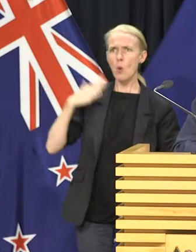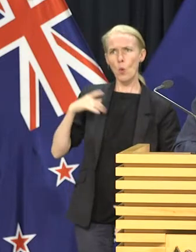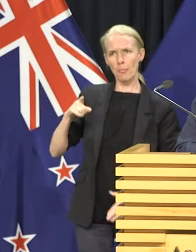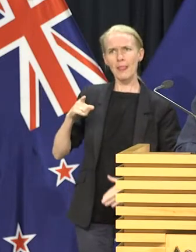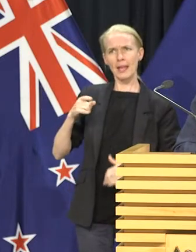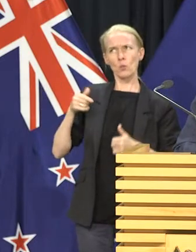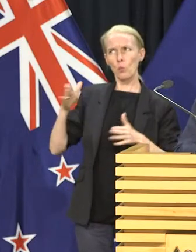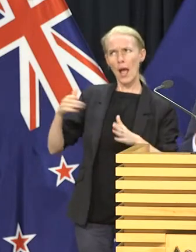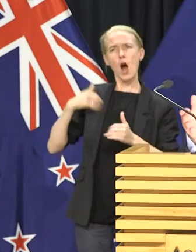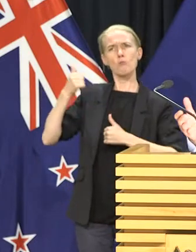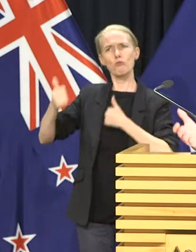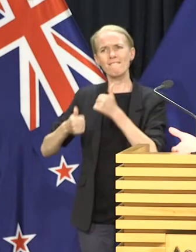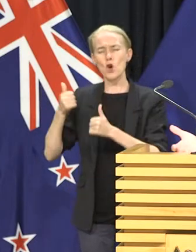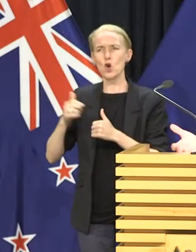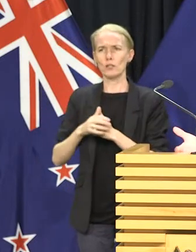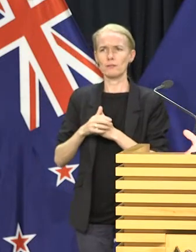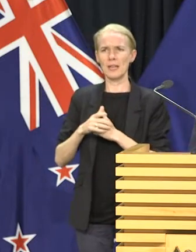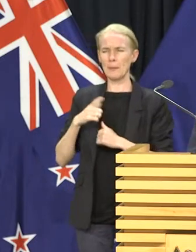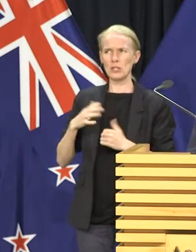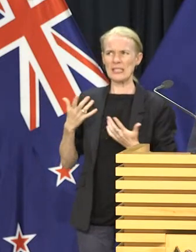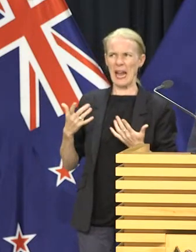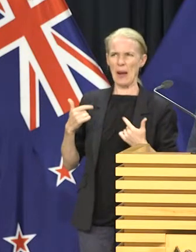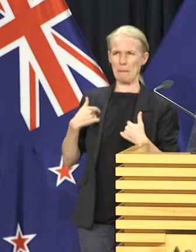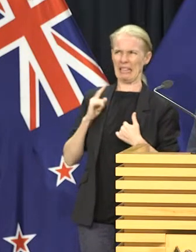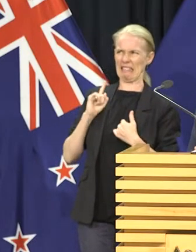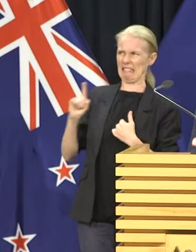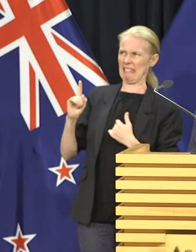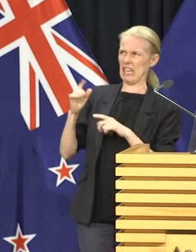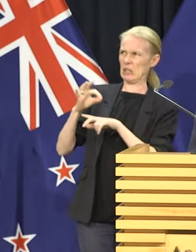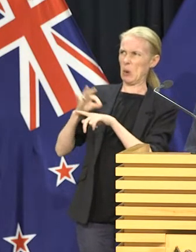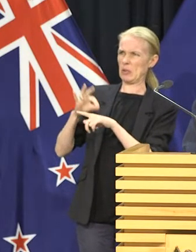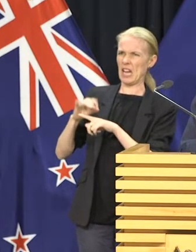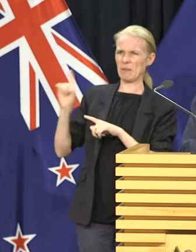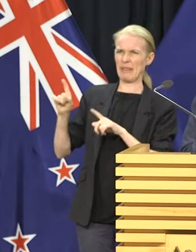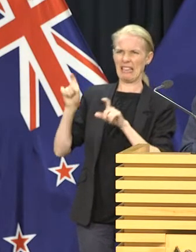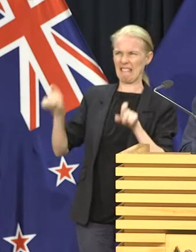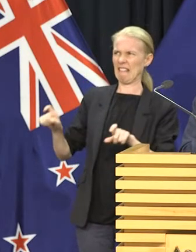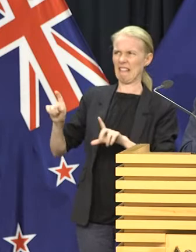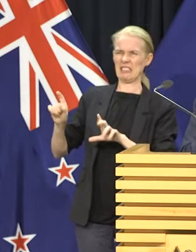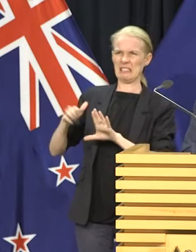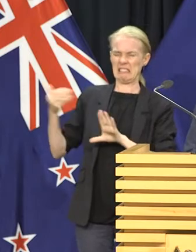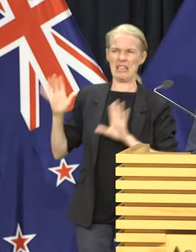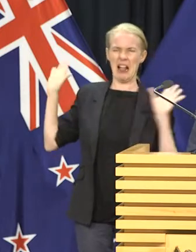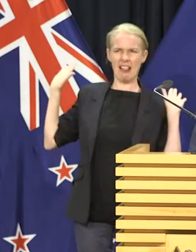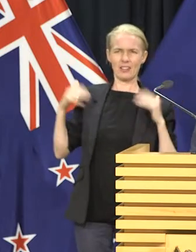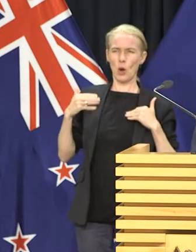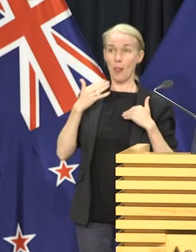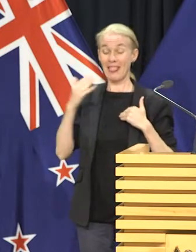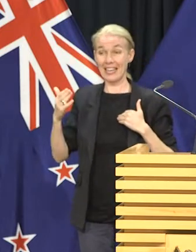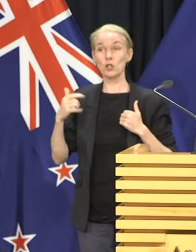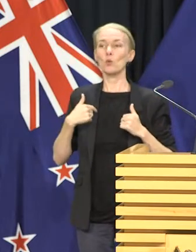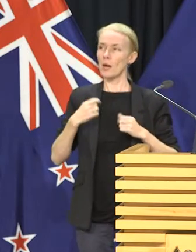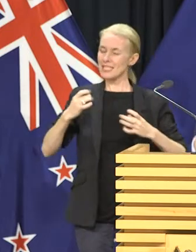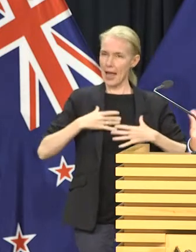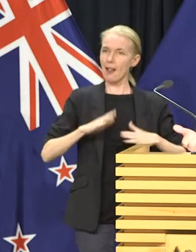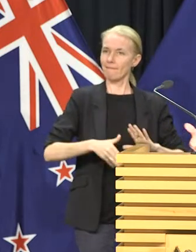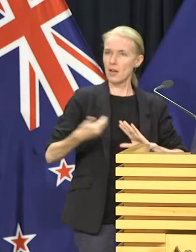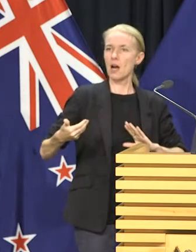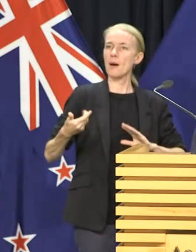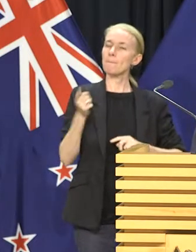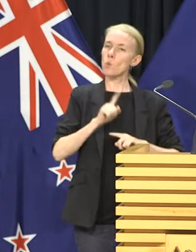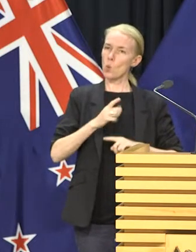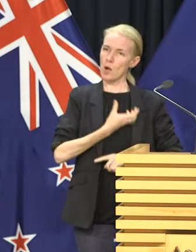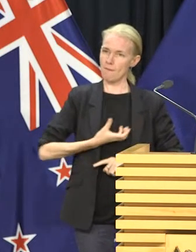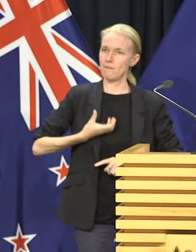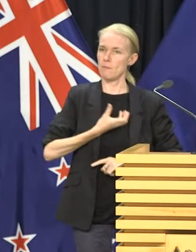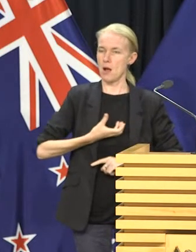who may be put off by the current approach to screening, cervical screening, to participate in an HPV-based program. But just